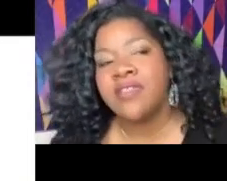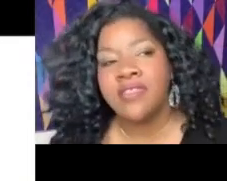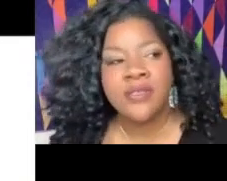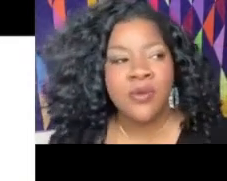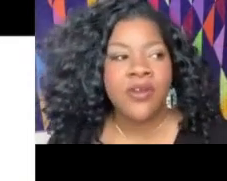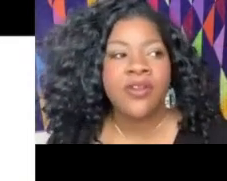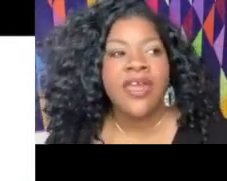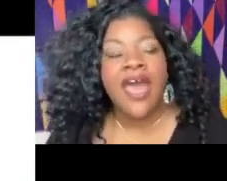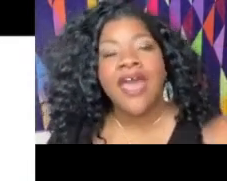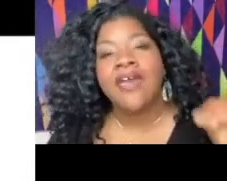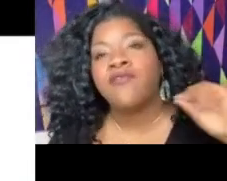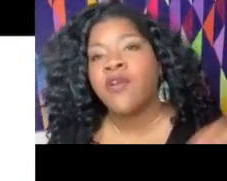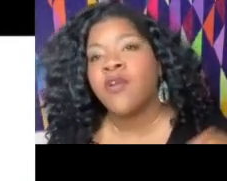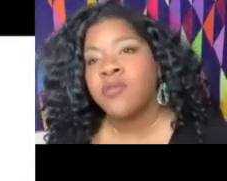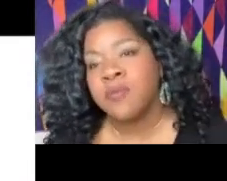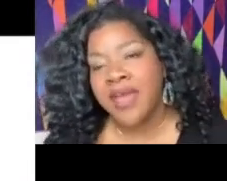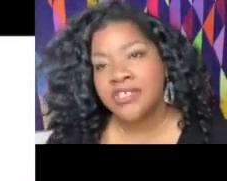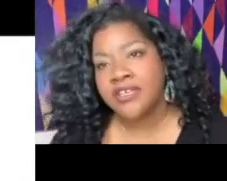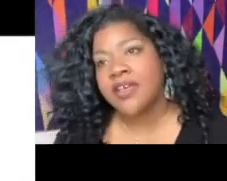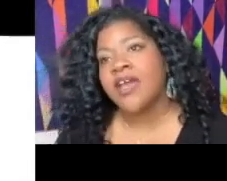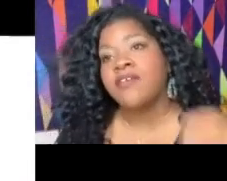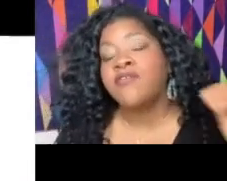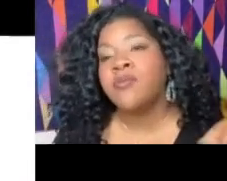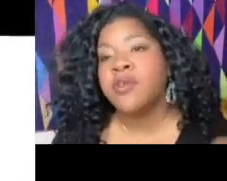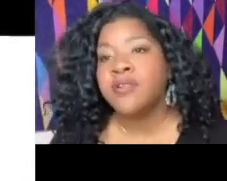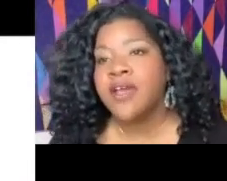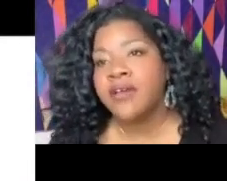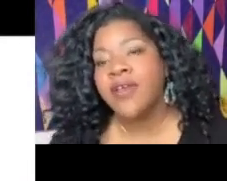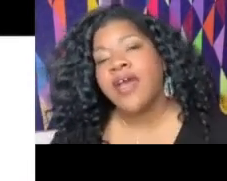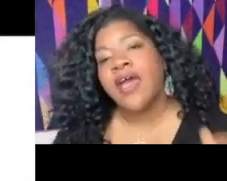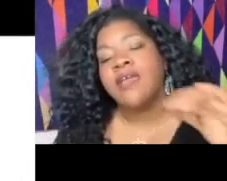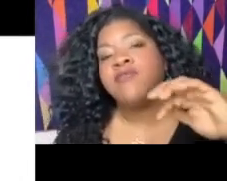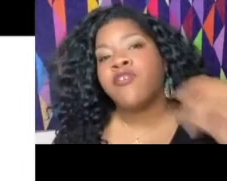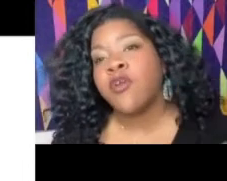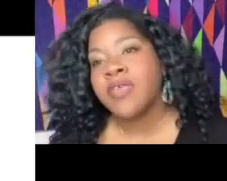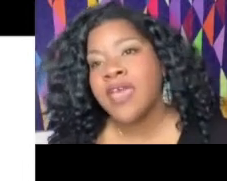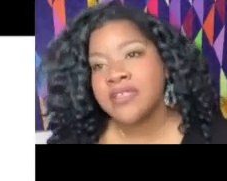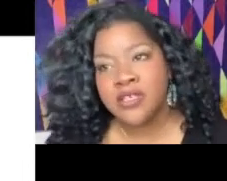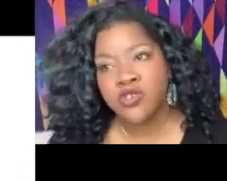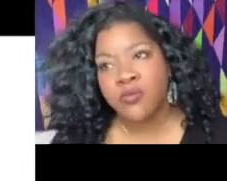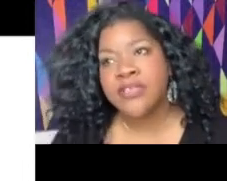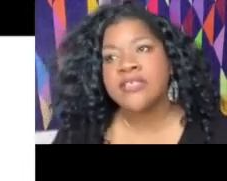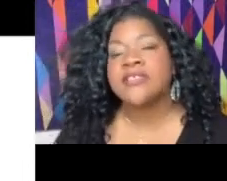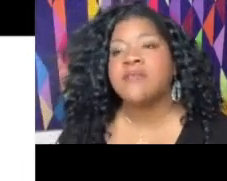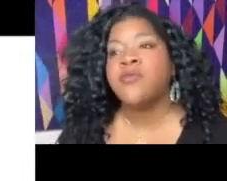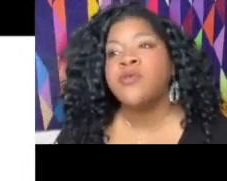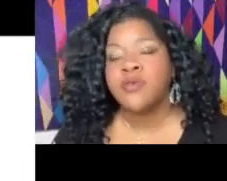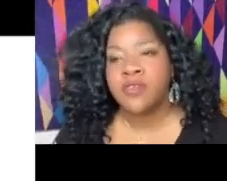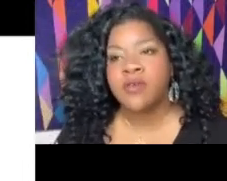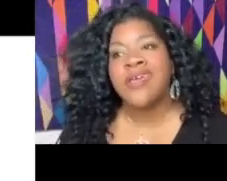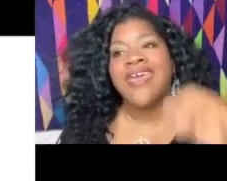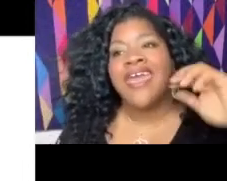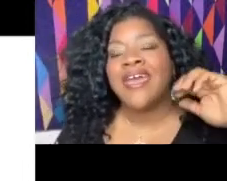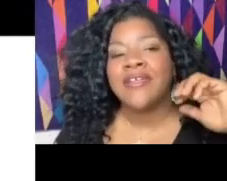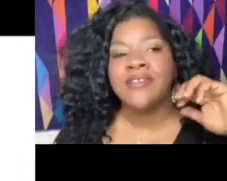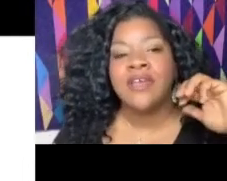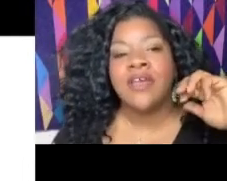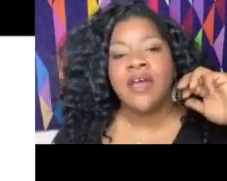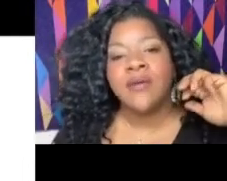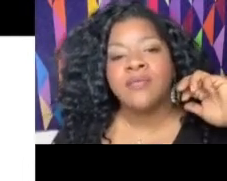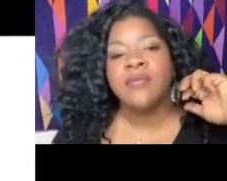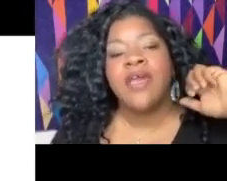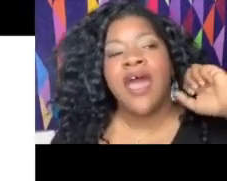alive in this world. I affirm your magic. I affirm your love. I affirm the ancestral presence that moves with you.